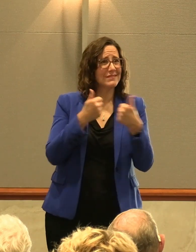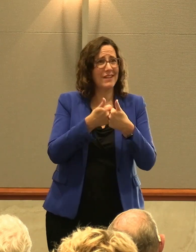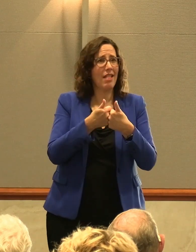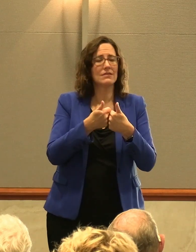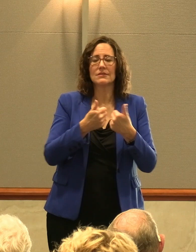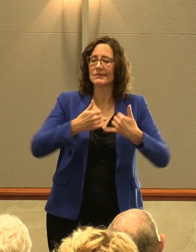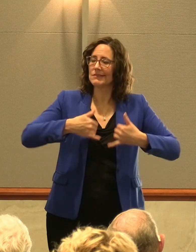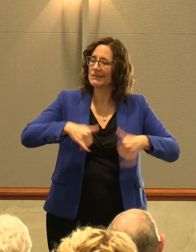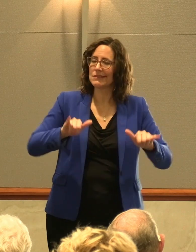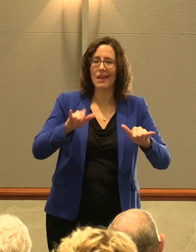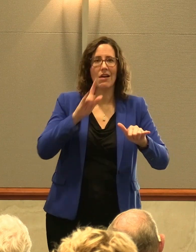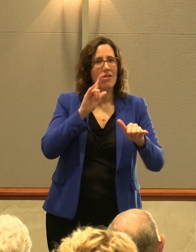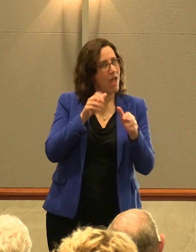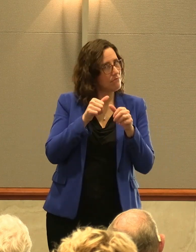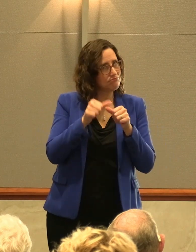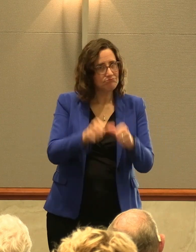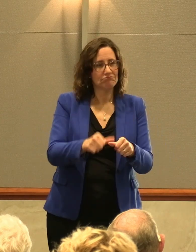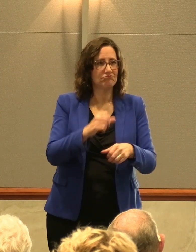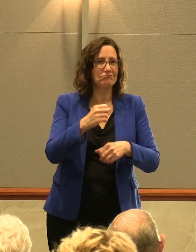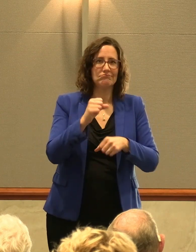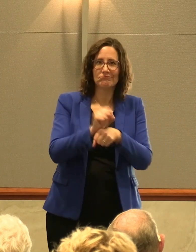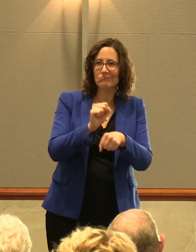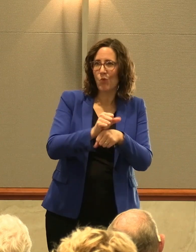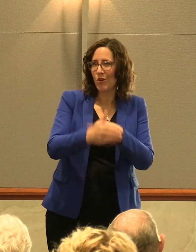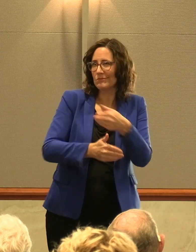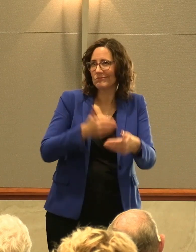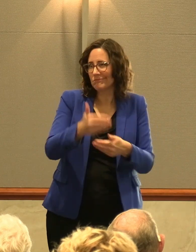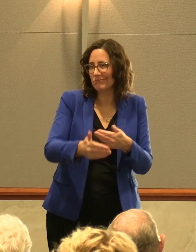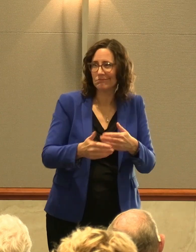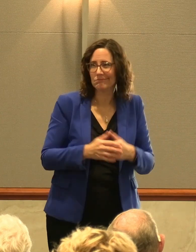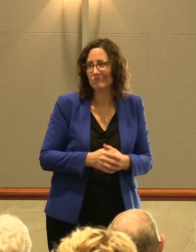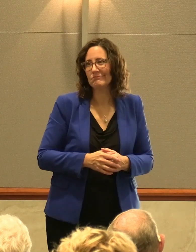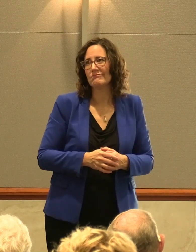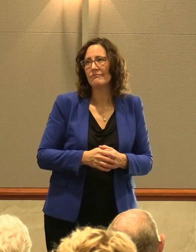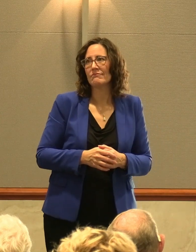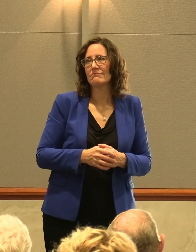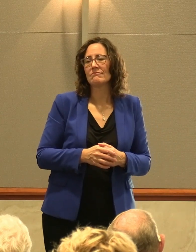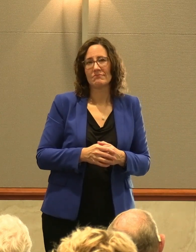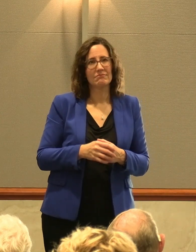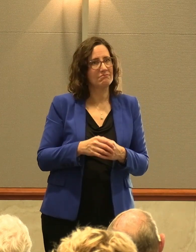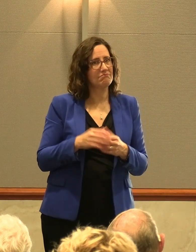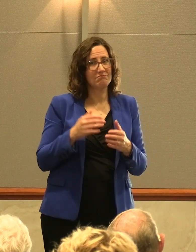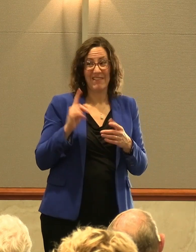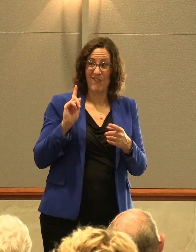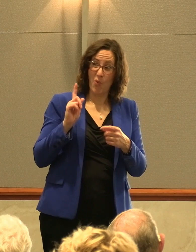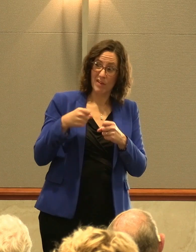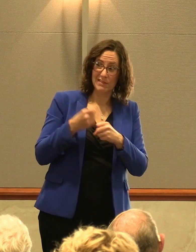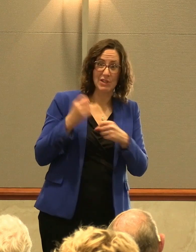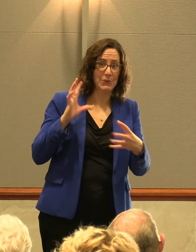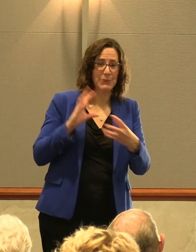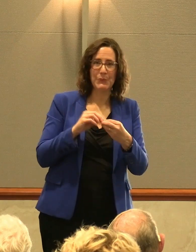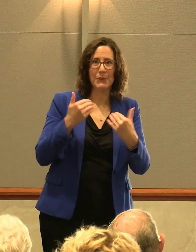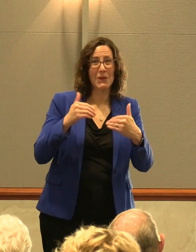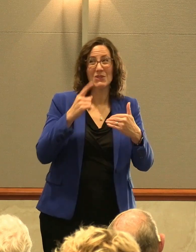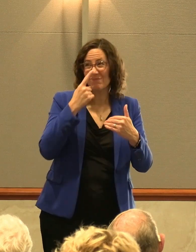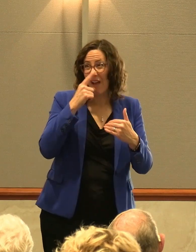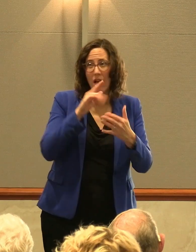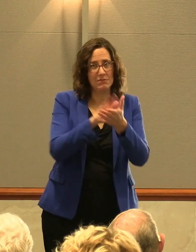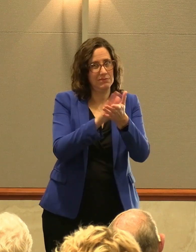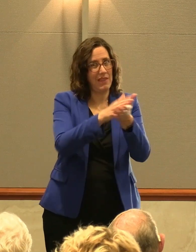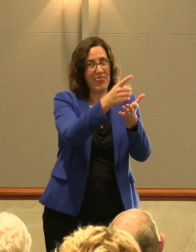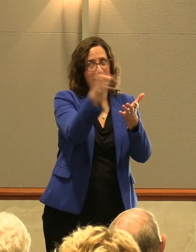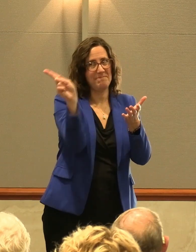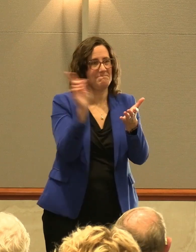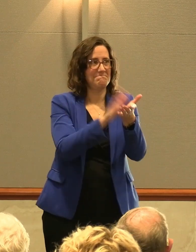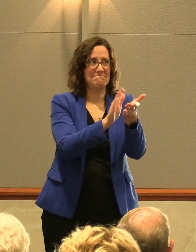our agency confronts, and who have worked particularly tirelessly over the last year. So if we could all give them a round